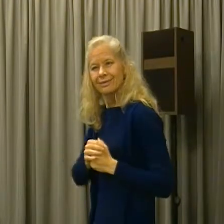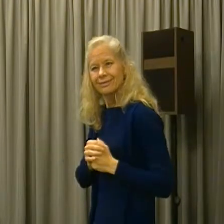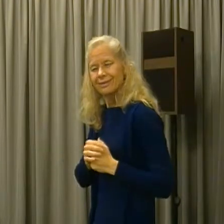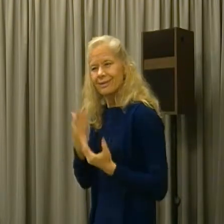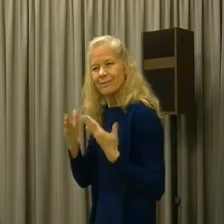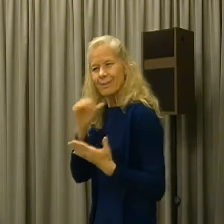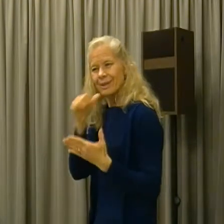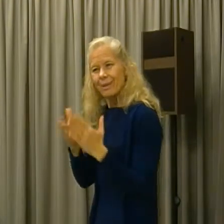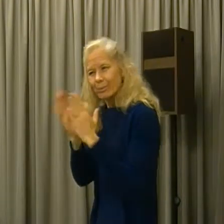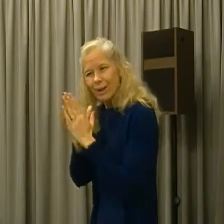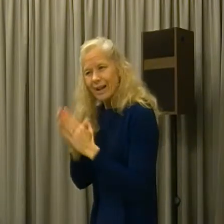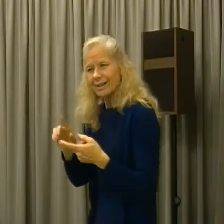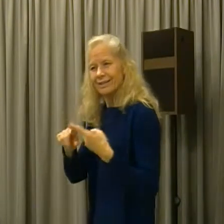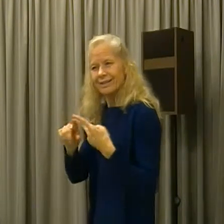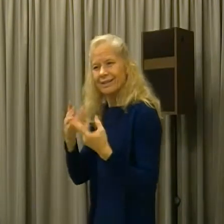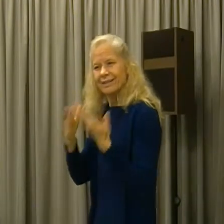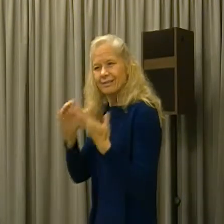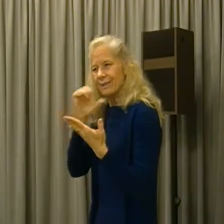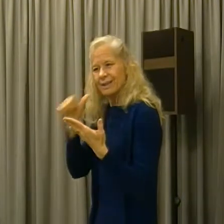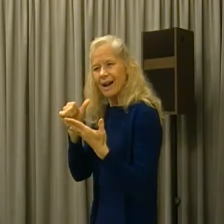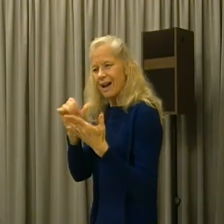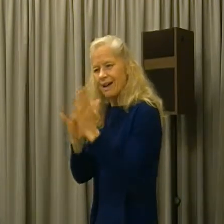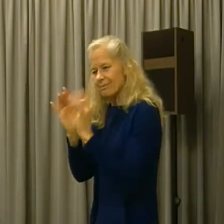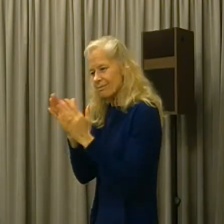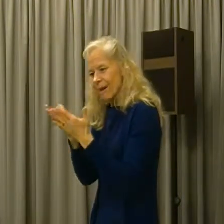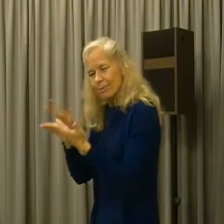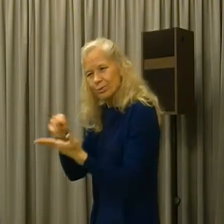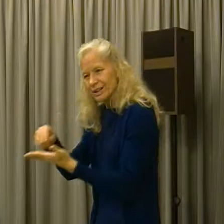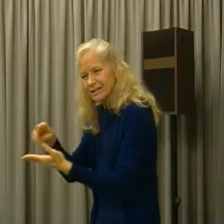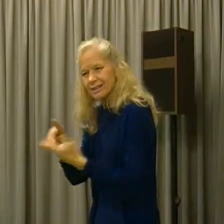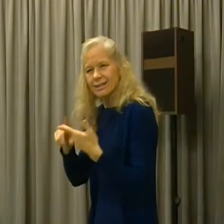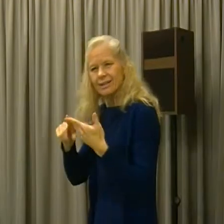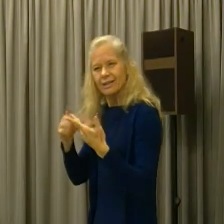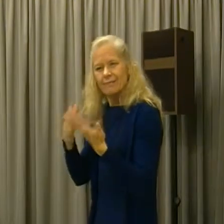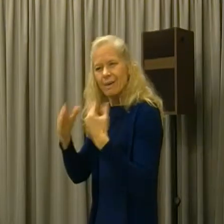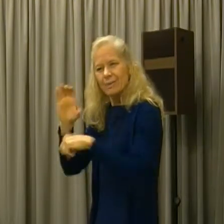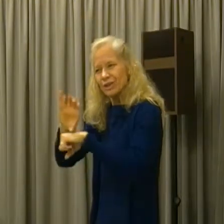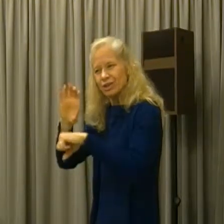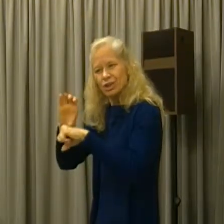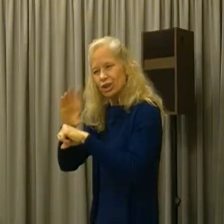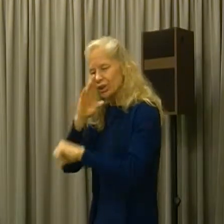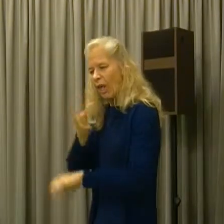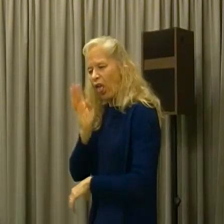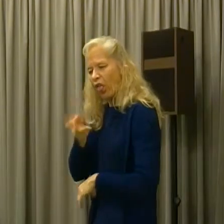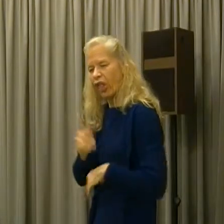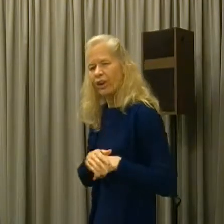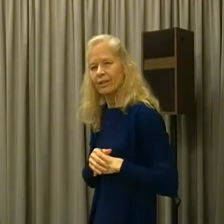study, church attendance, submission to the Spirit of God. All these things are seeing what? And a new thinking, a new life.